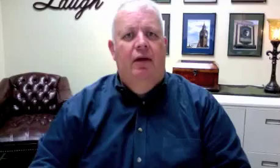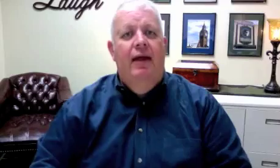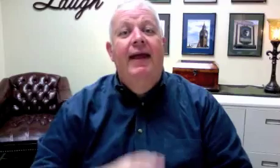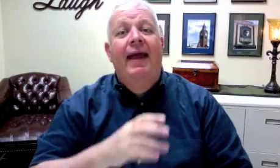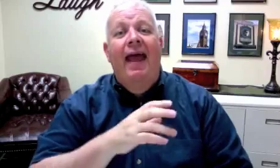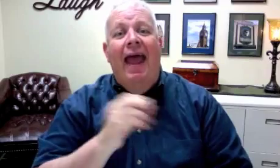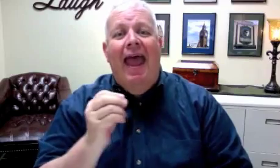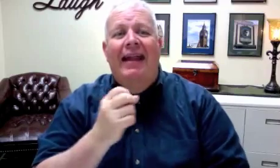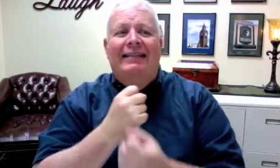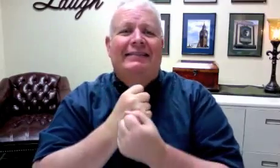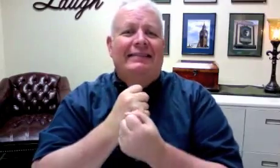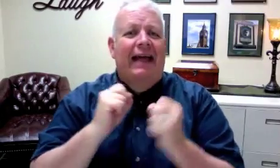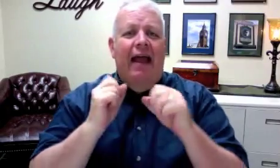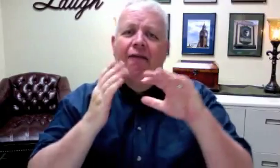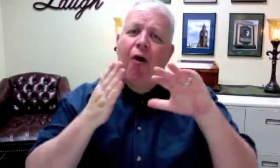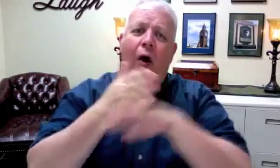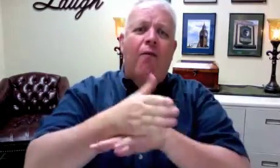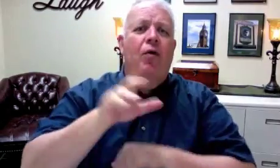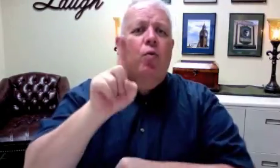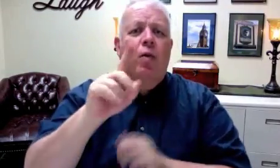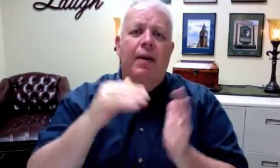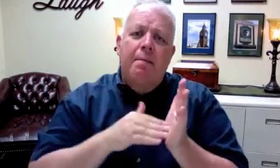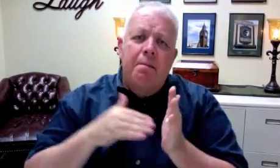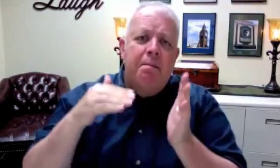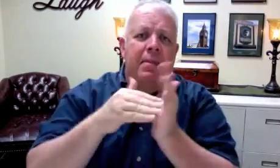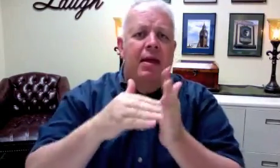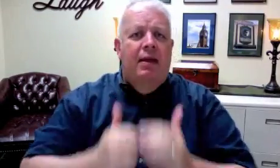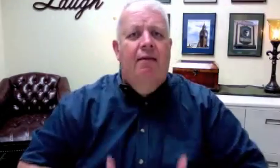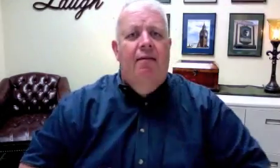over 1 million lives every year.